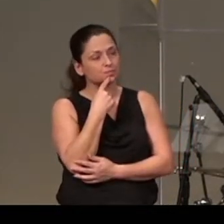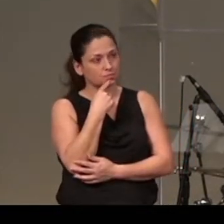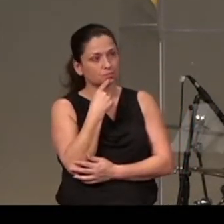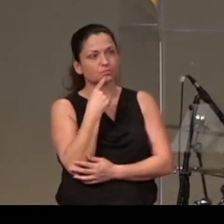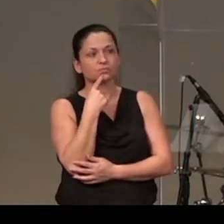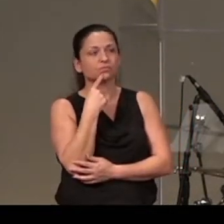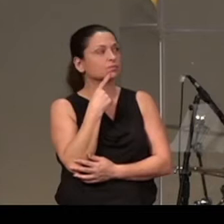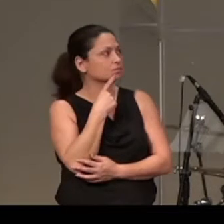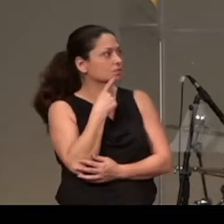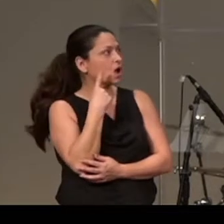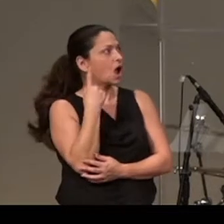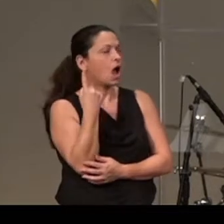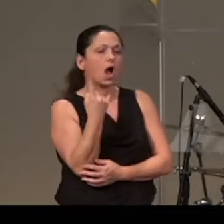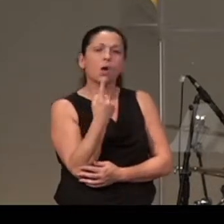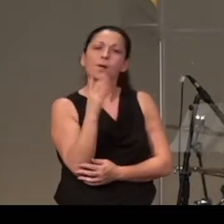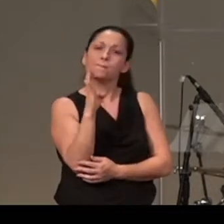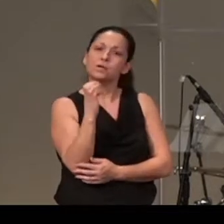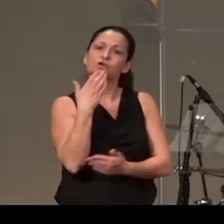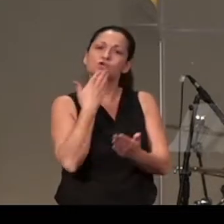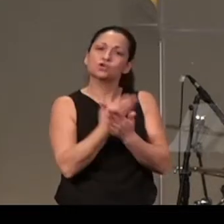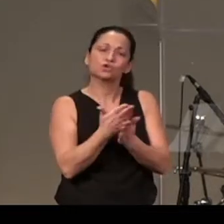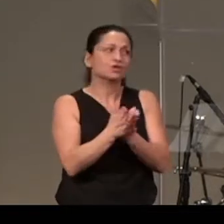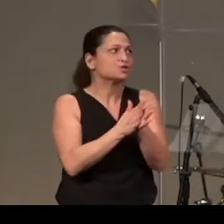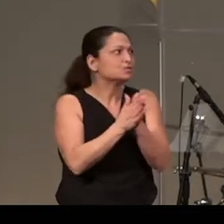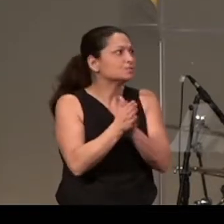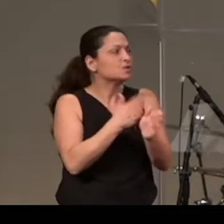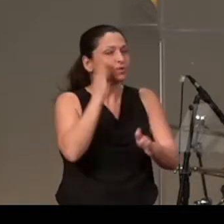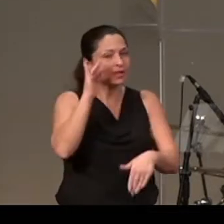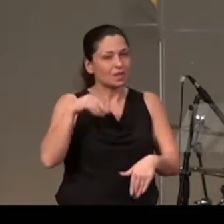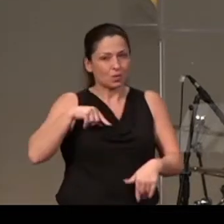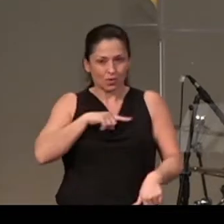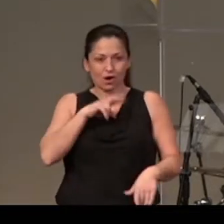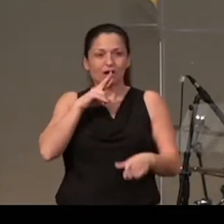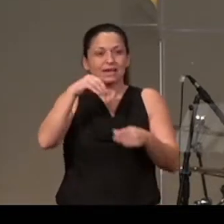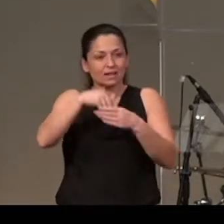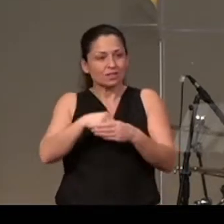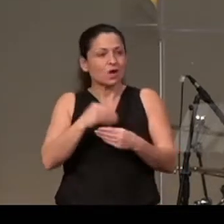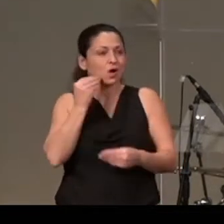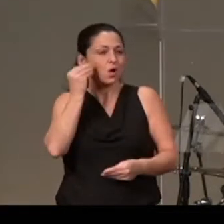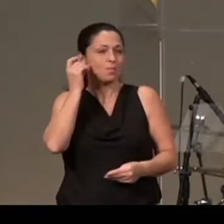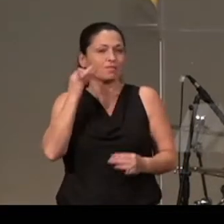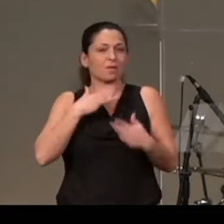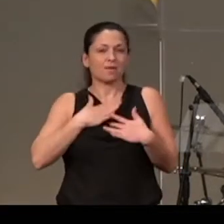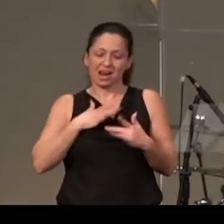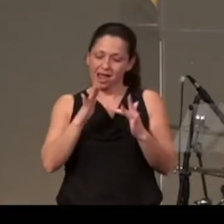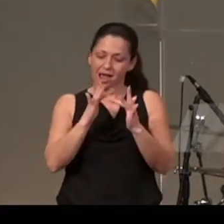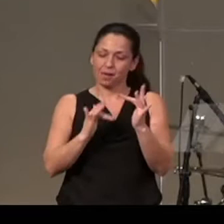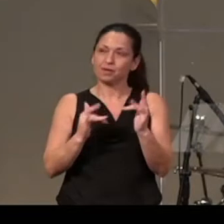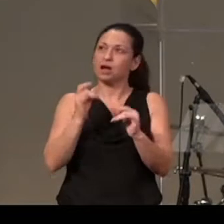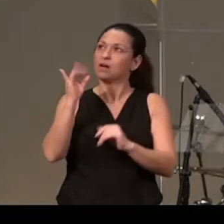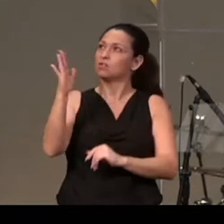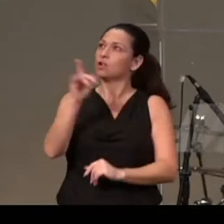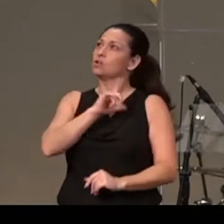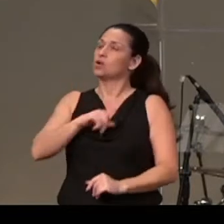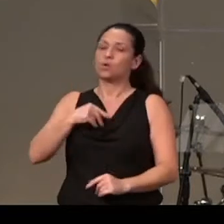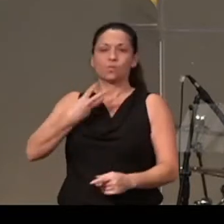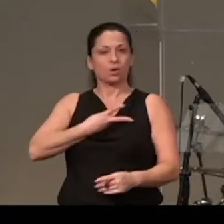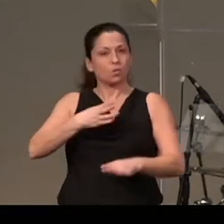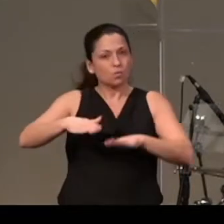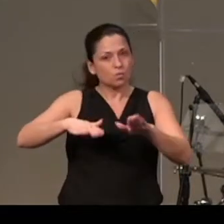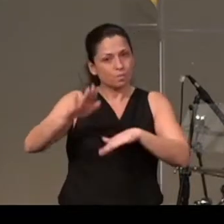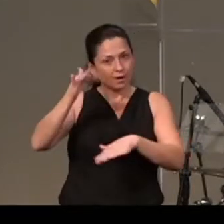Therefore always being of good courage, and knowing that we are at home in the body, we are absent from the Lord, for we walk by faith and not by